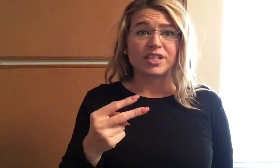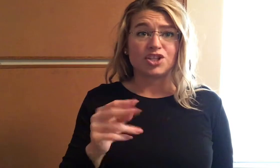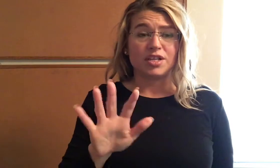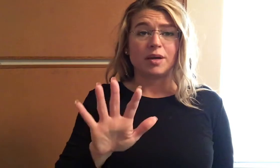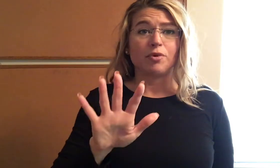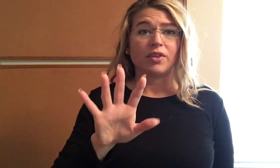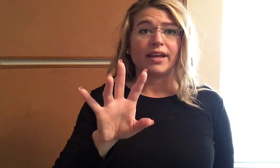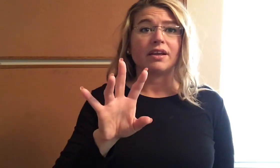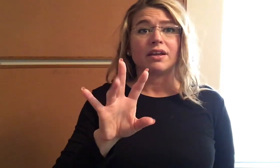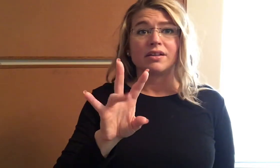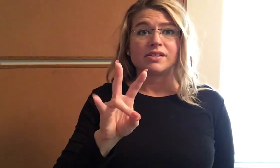digit number like